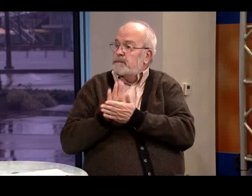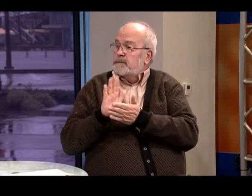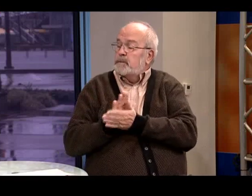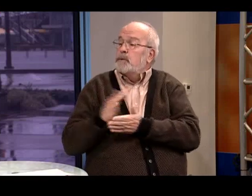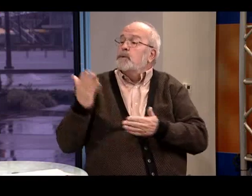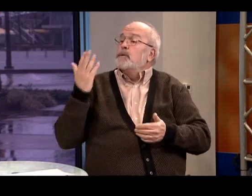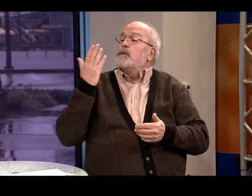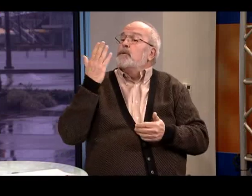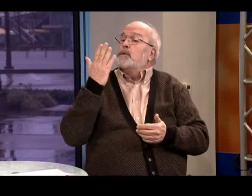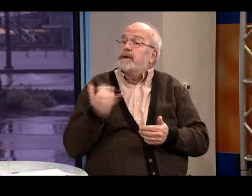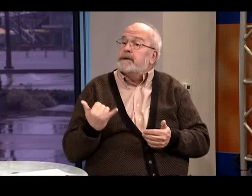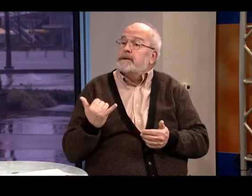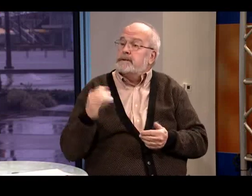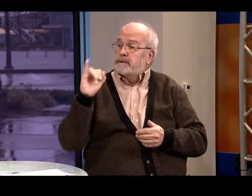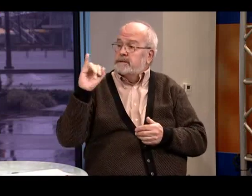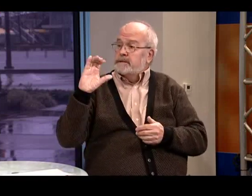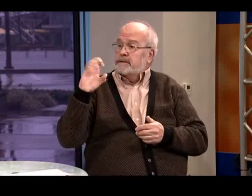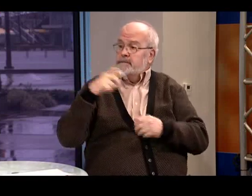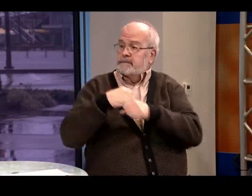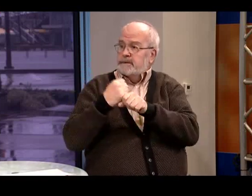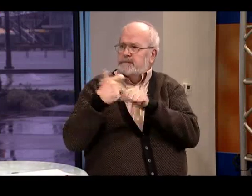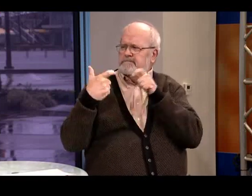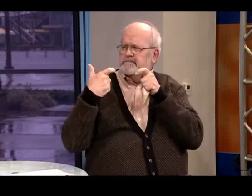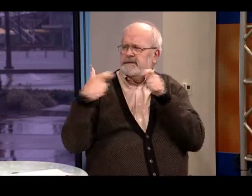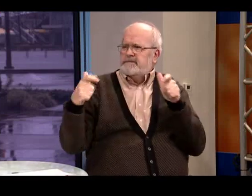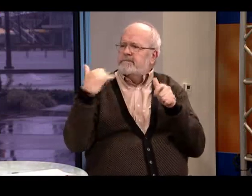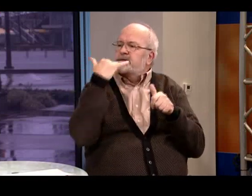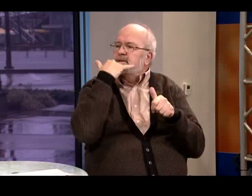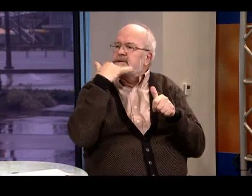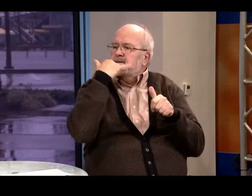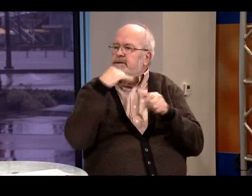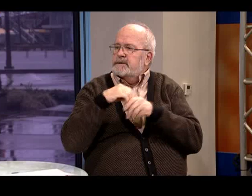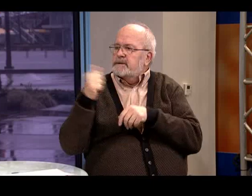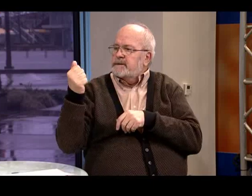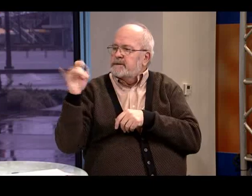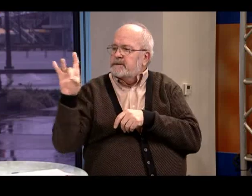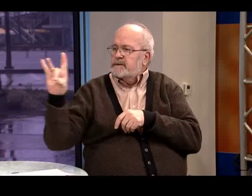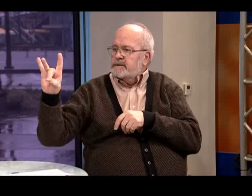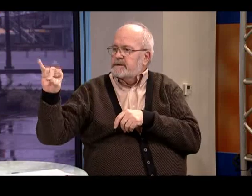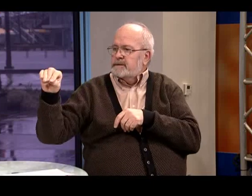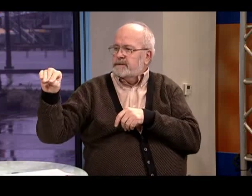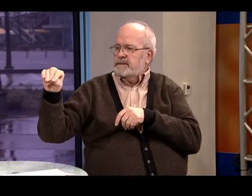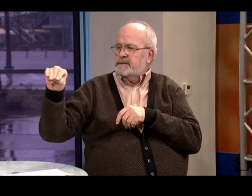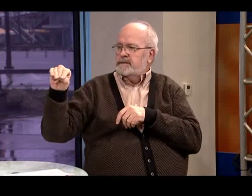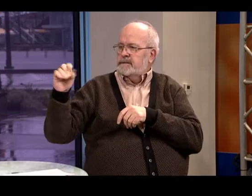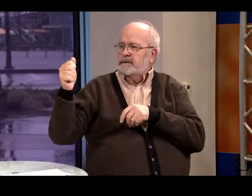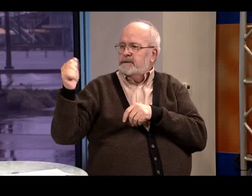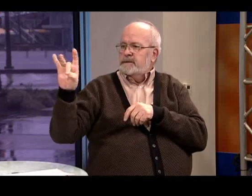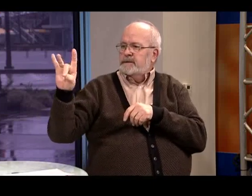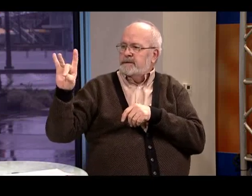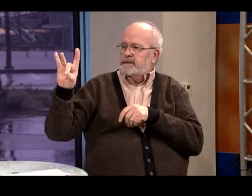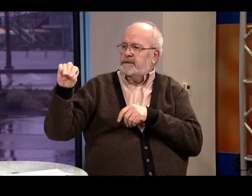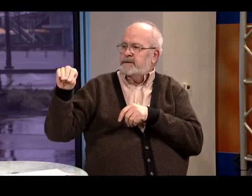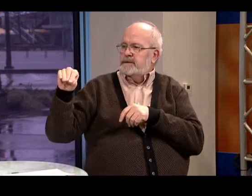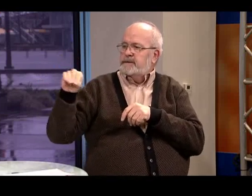And I had brought in this document here. The International Congress had made a huge mistake